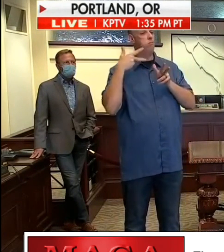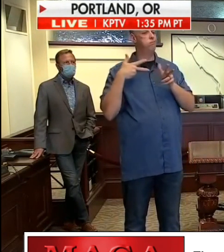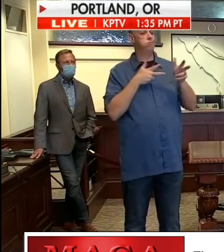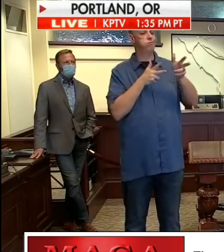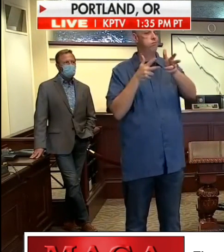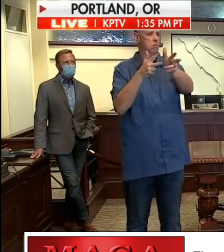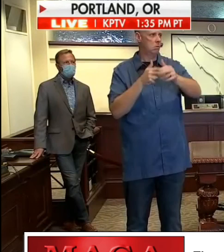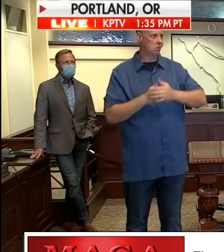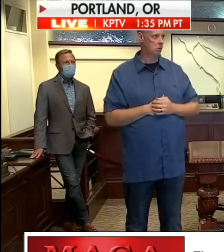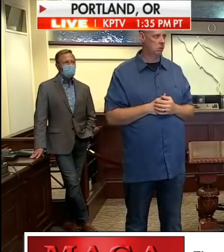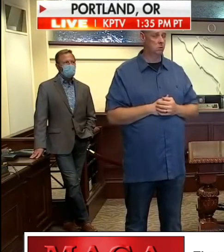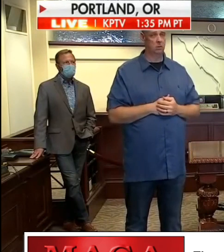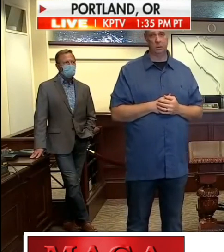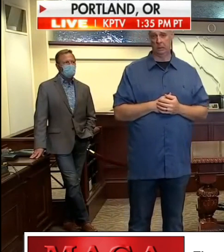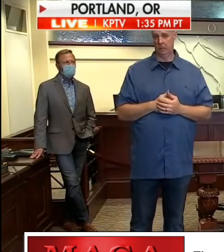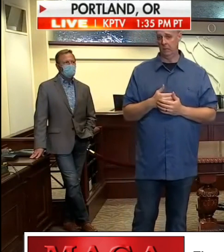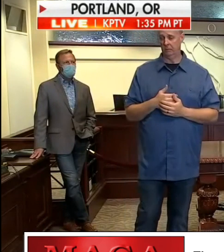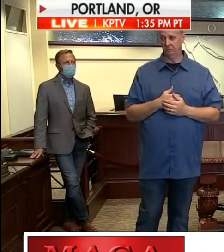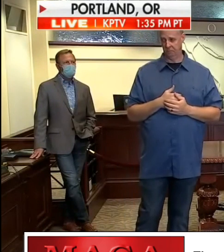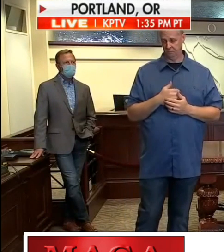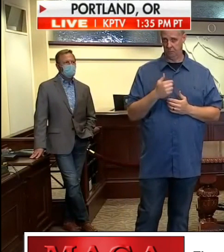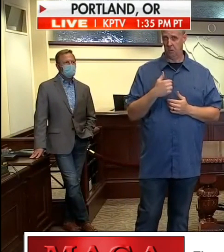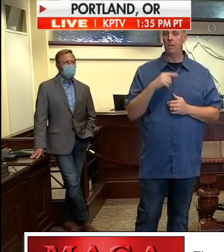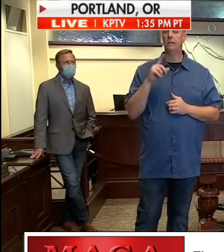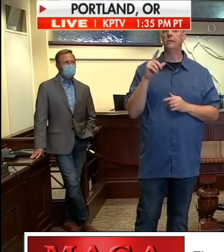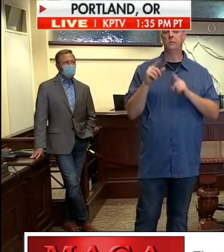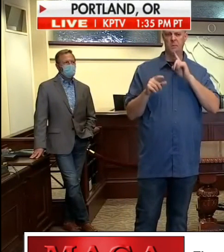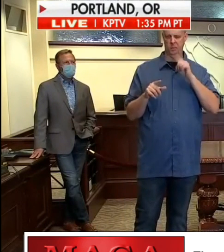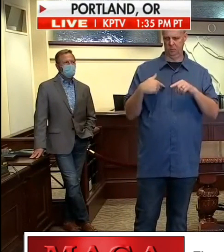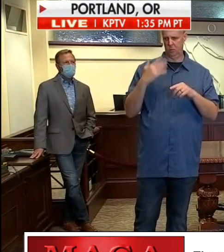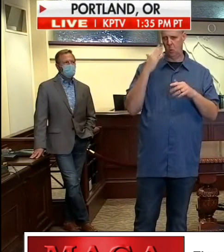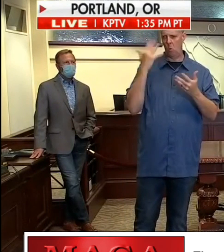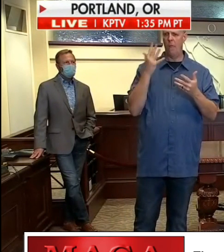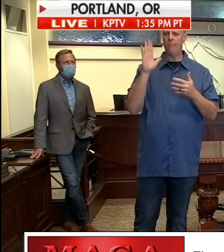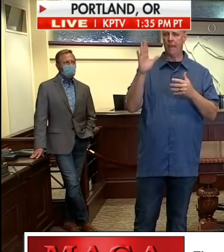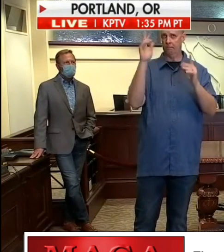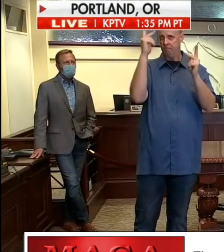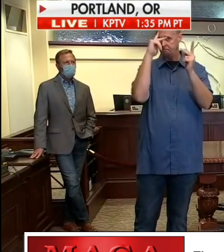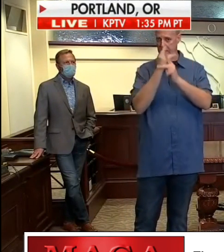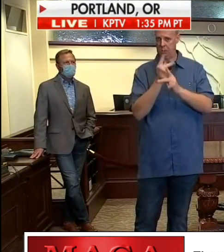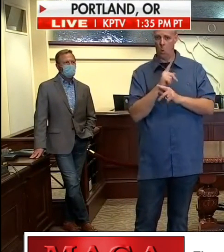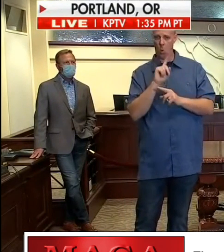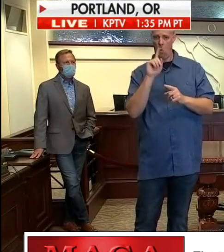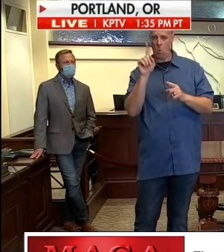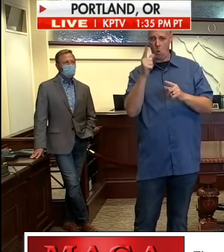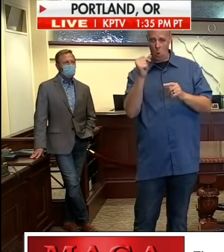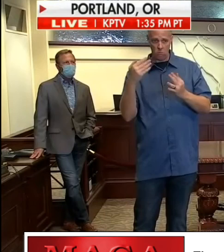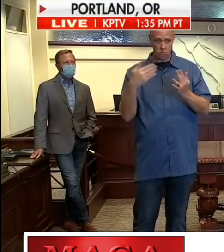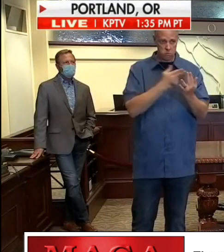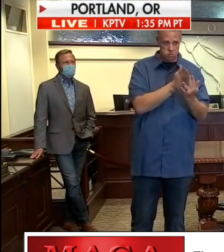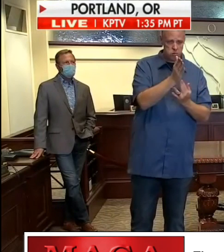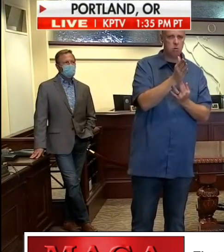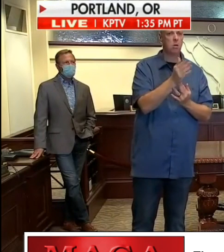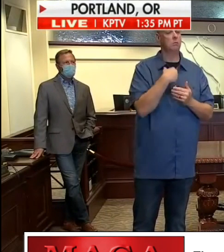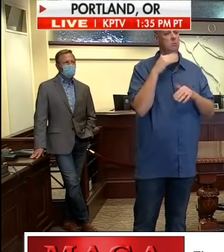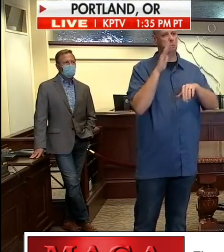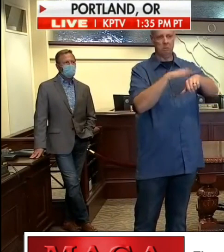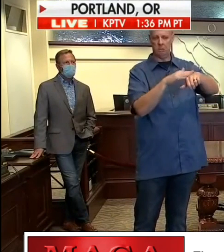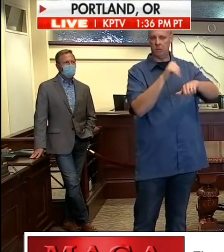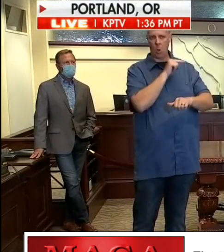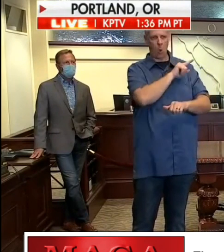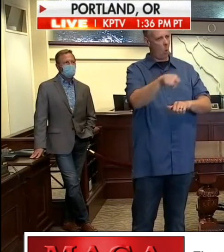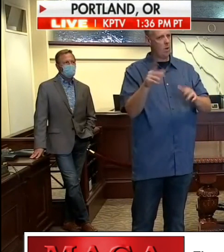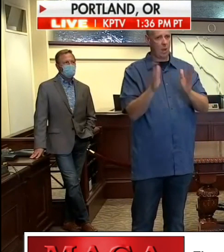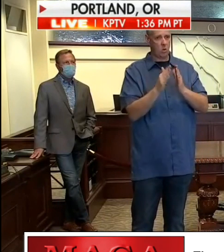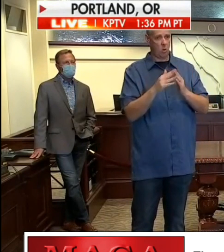route? Sure. To my knowledge, we had spoken to folks to try to get a sense of what the route would be and encourage the route to not be through the downtown core.